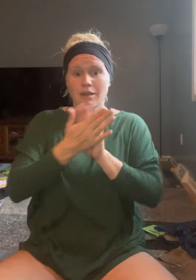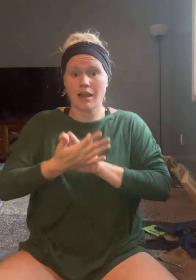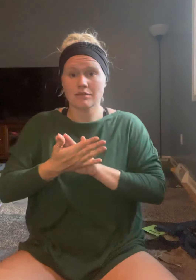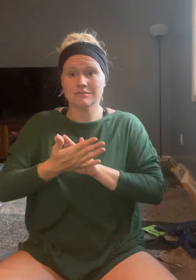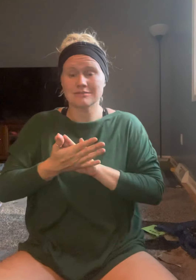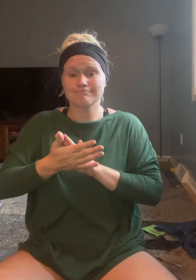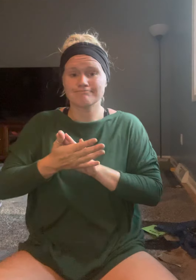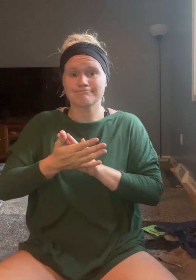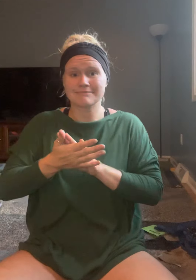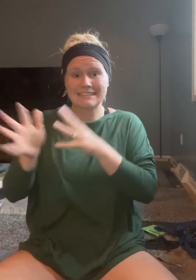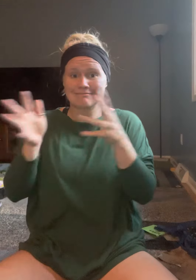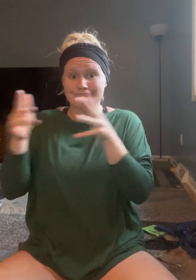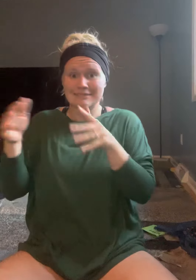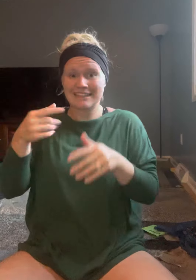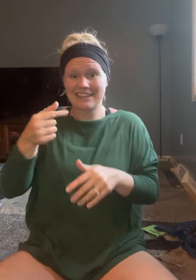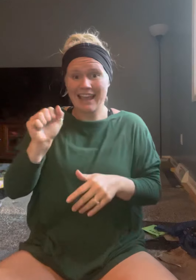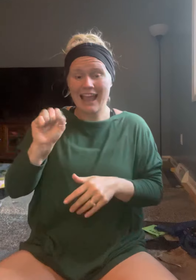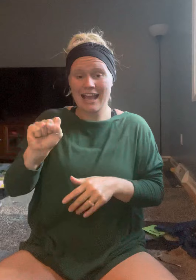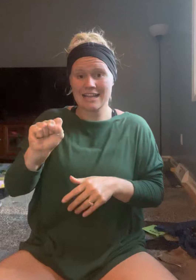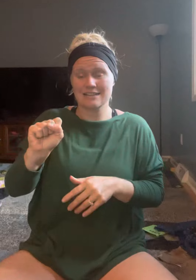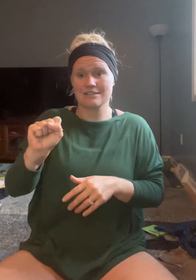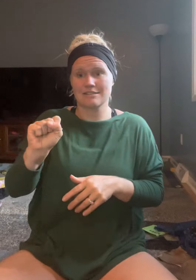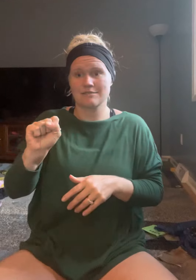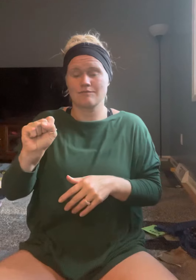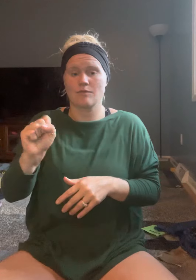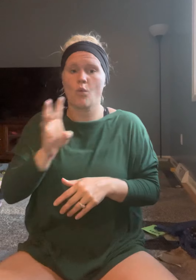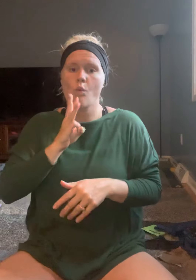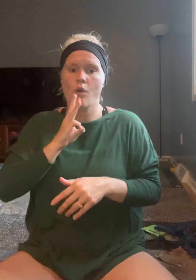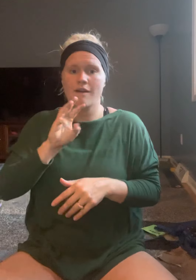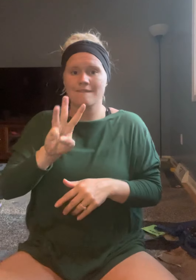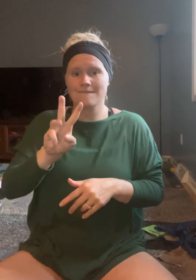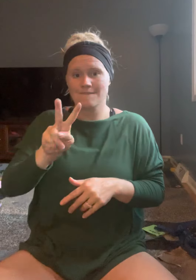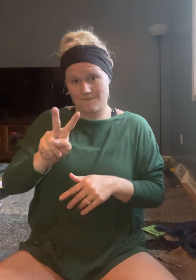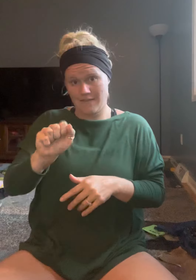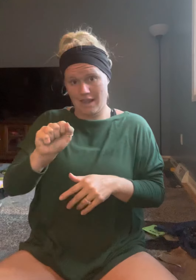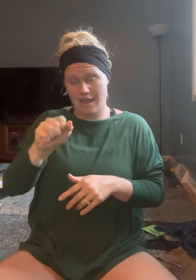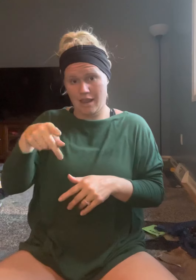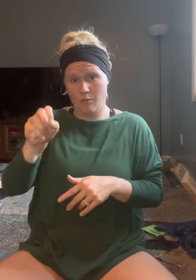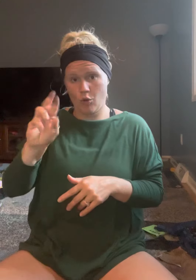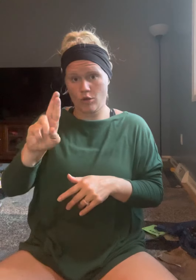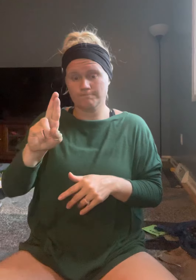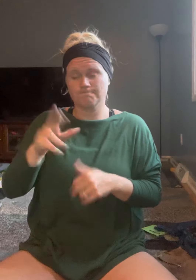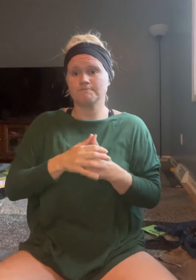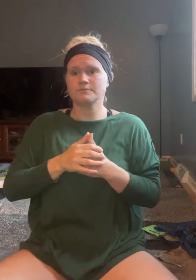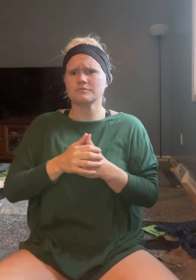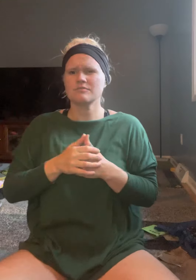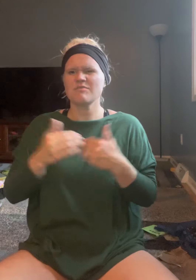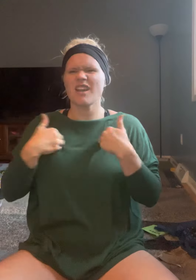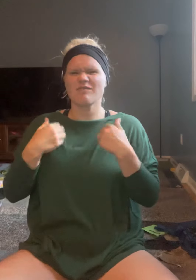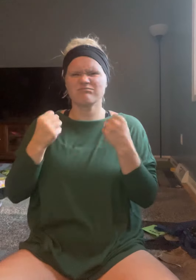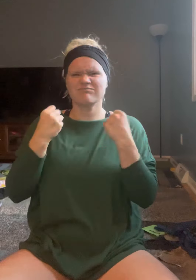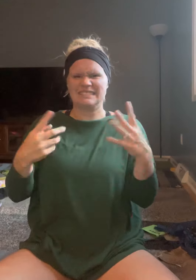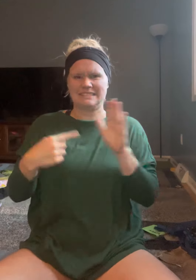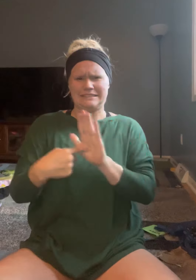Thinking about evaporation, we've talked about several possibilities or examples of evaporation. When we talked about